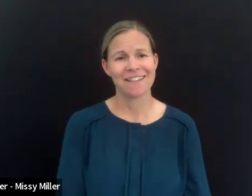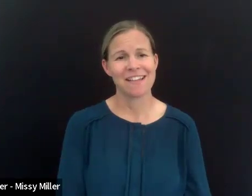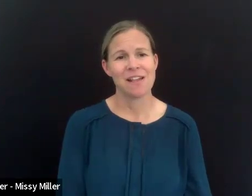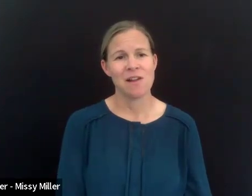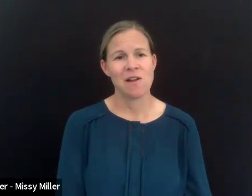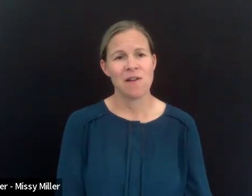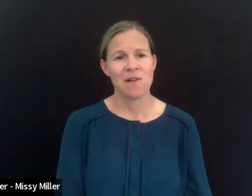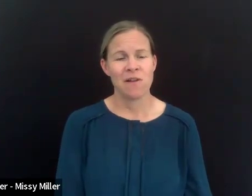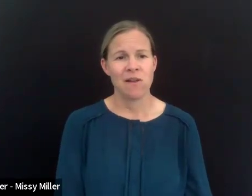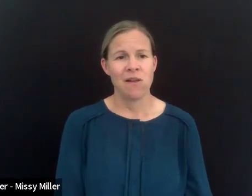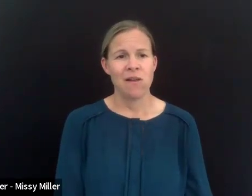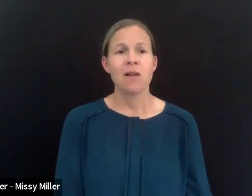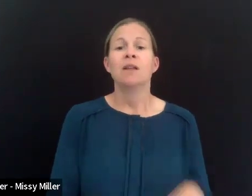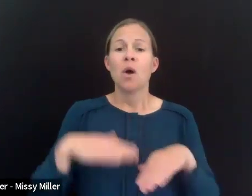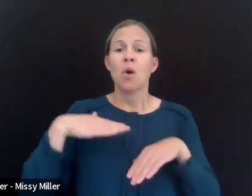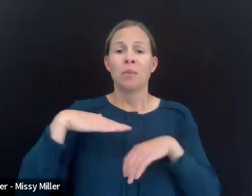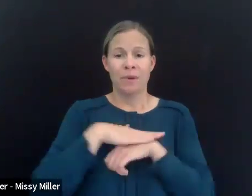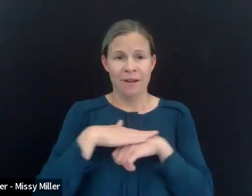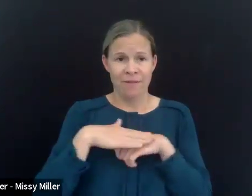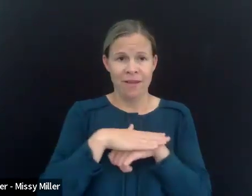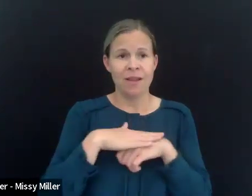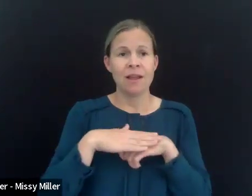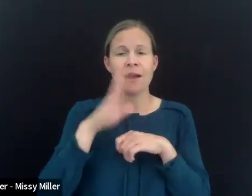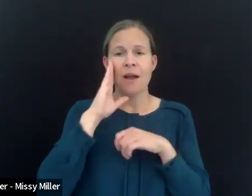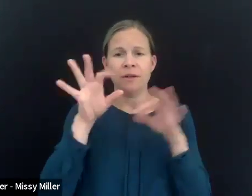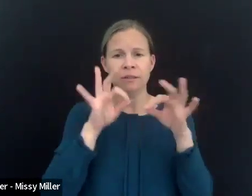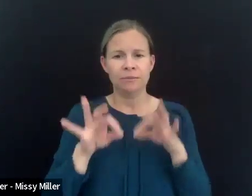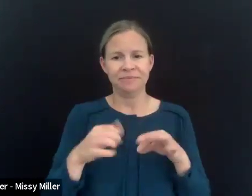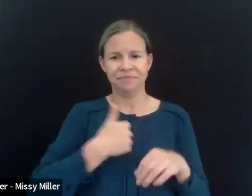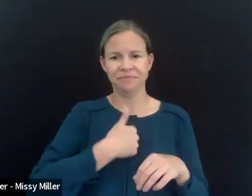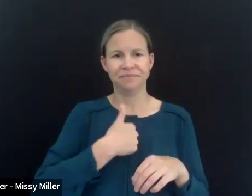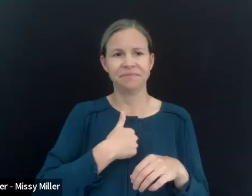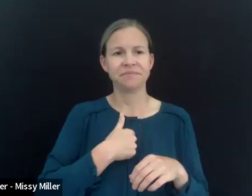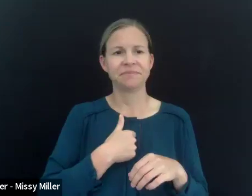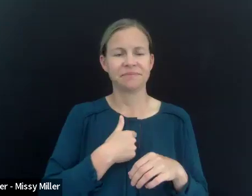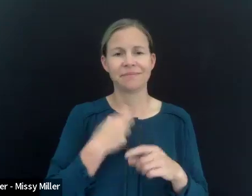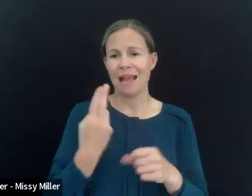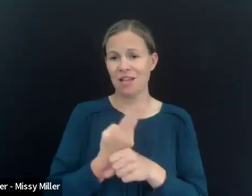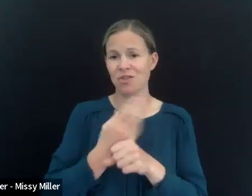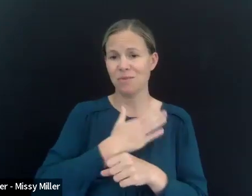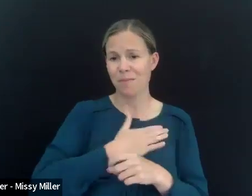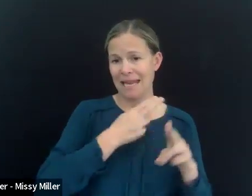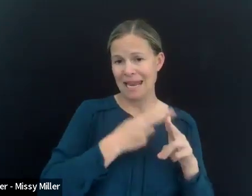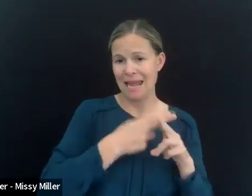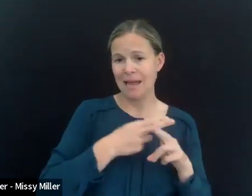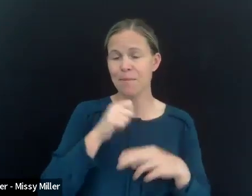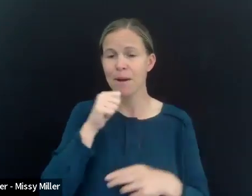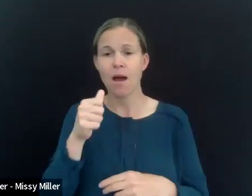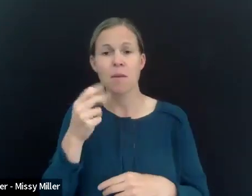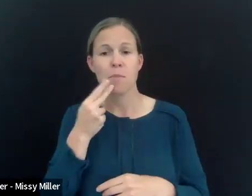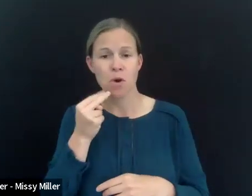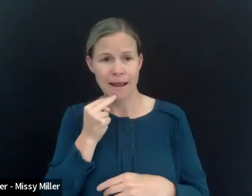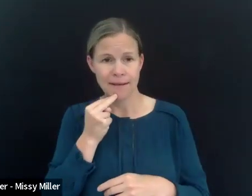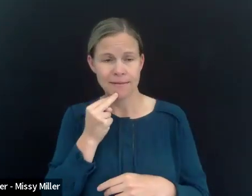I'll briefly bring myself into the room. Venicia, I use my name, not pronouns, and just want to share that all of my nibblings I'm a Thea